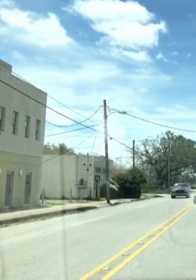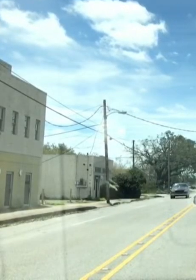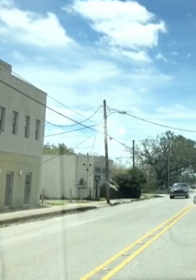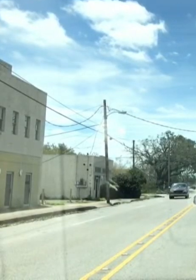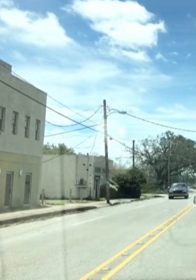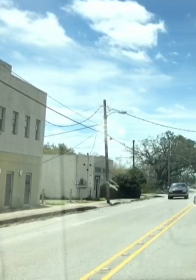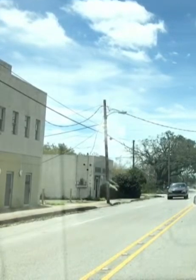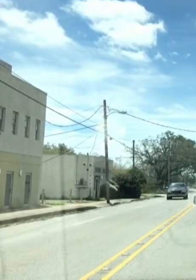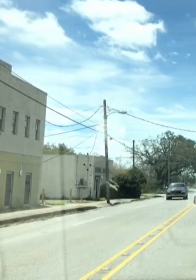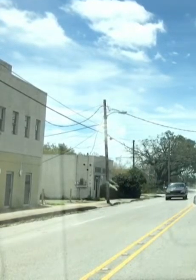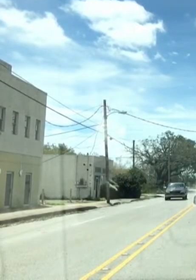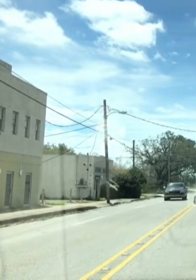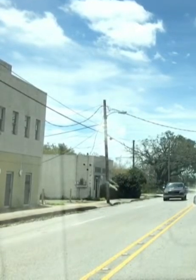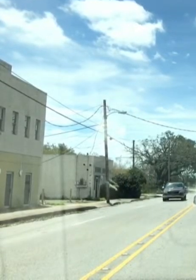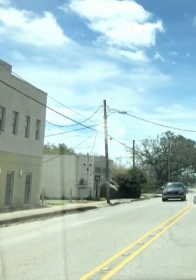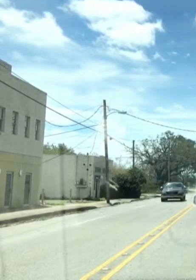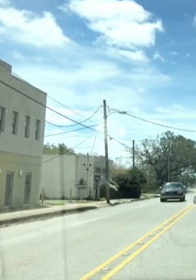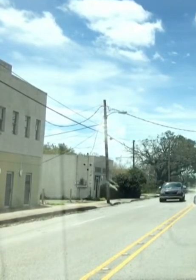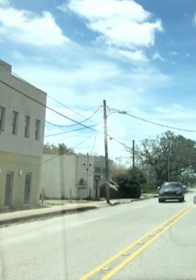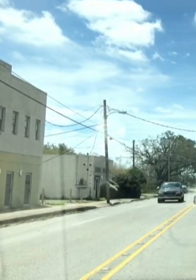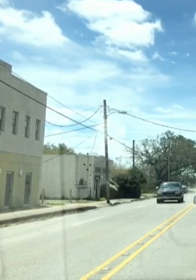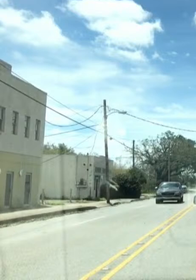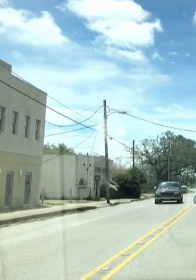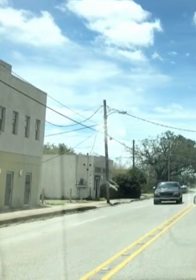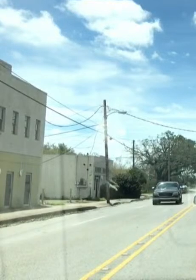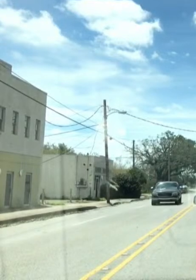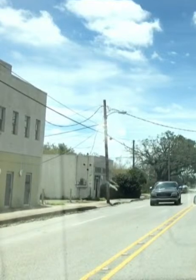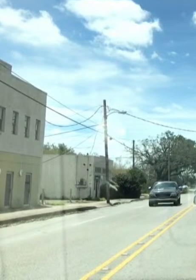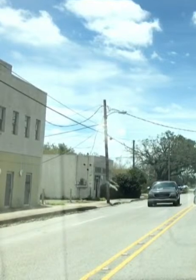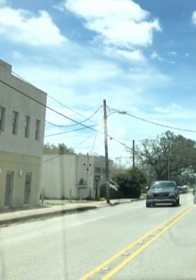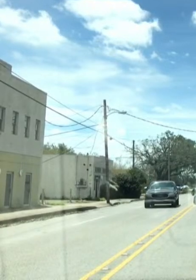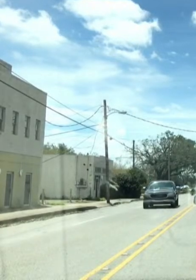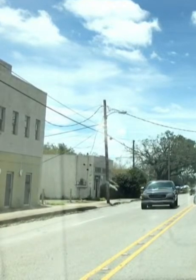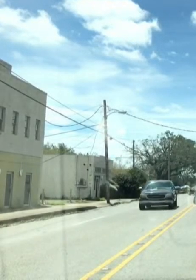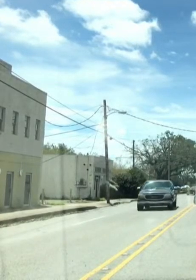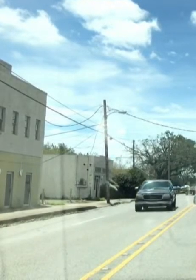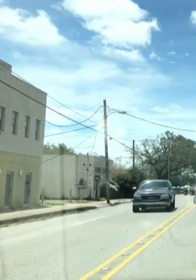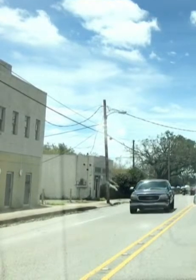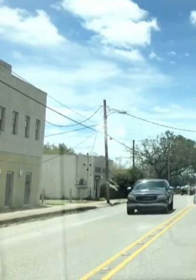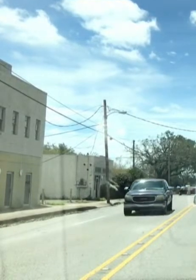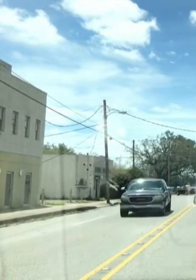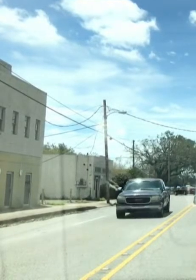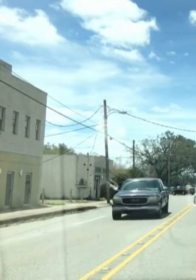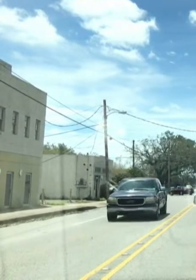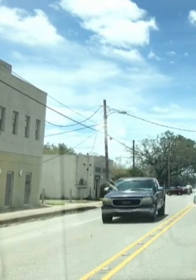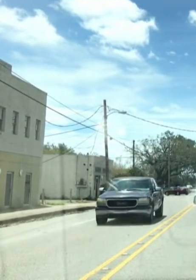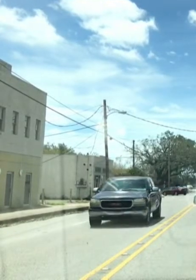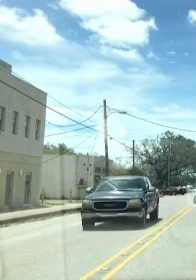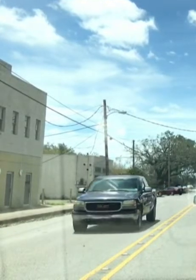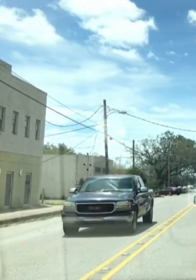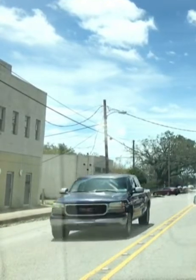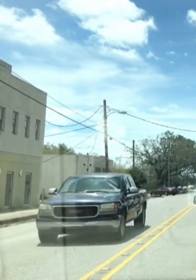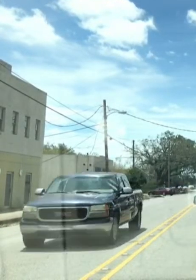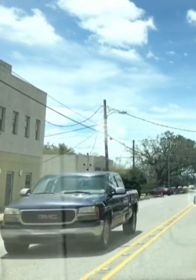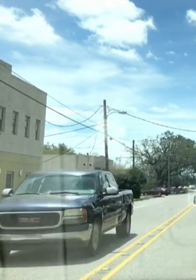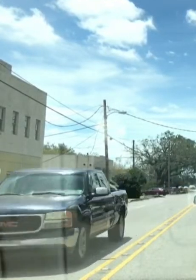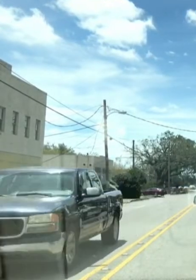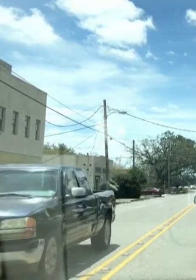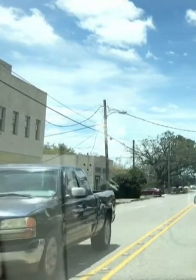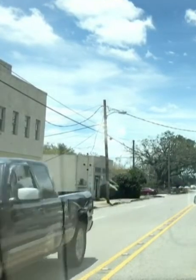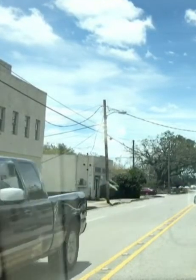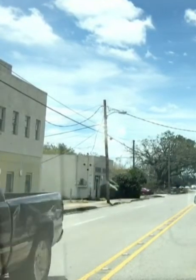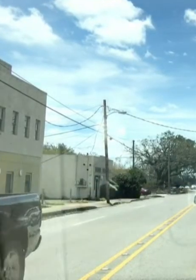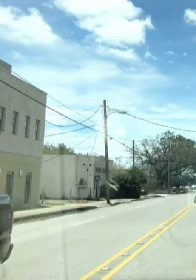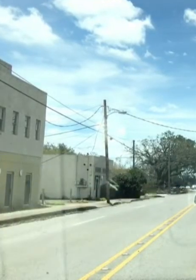your property right now without power. I'm not sure about what the water situation is like. No doubt. I